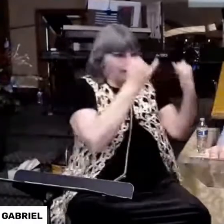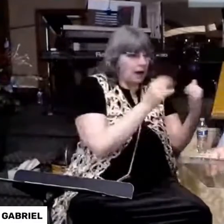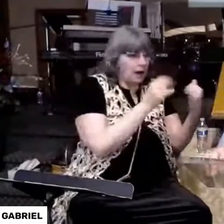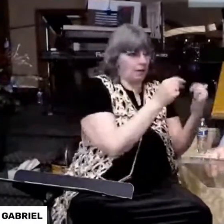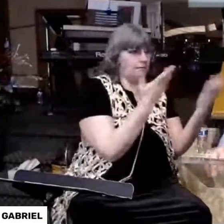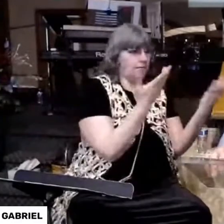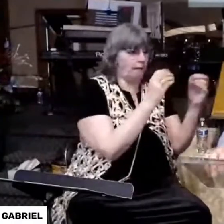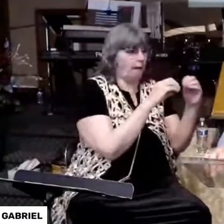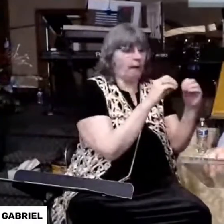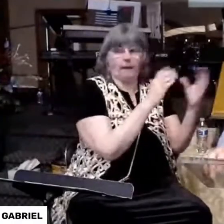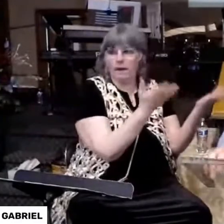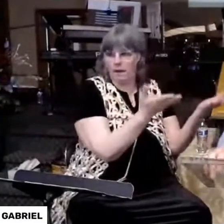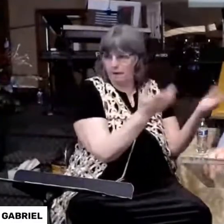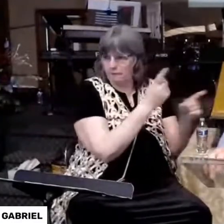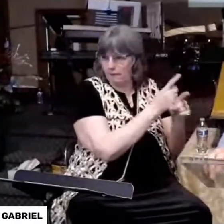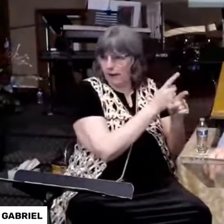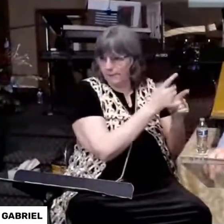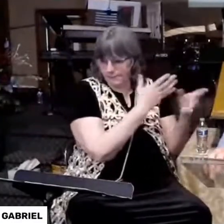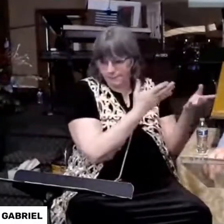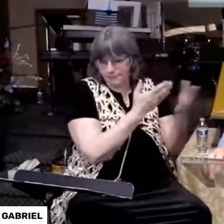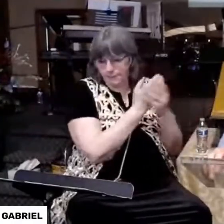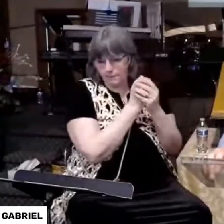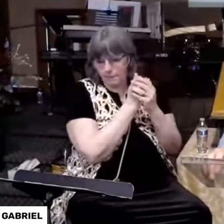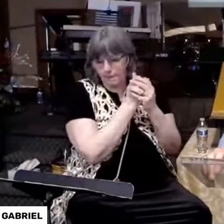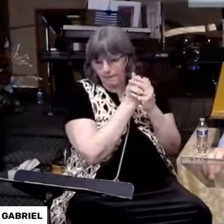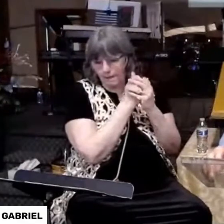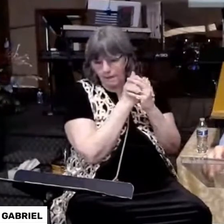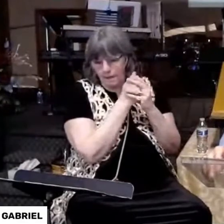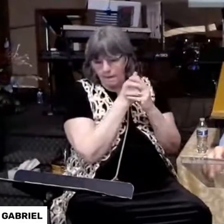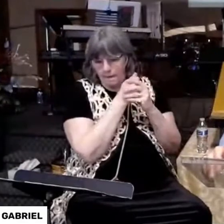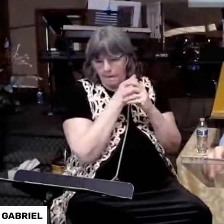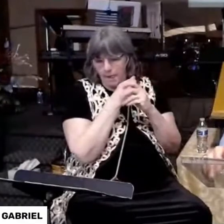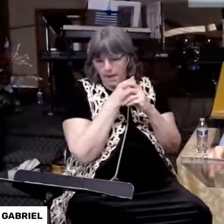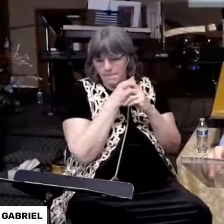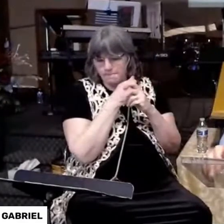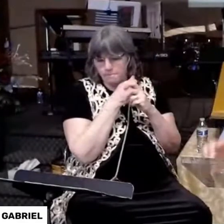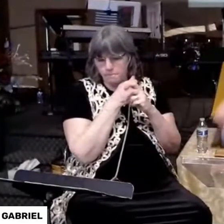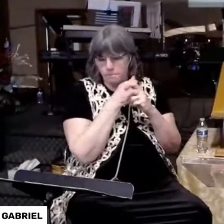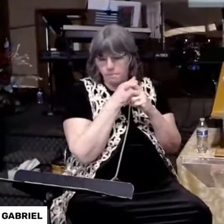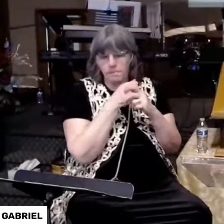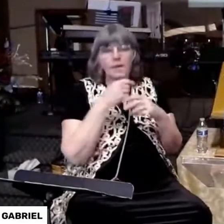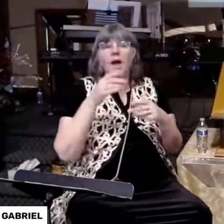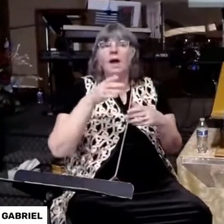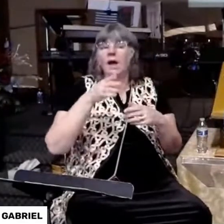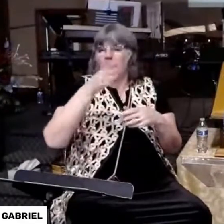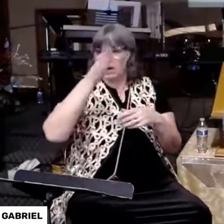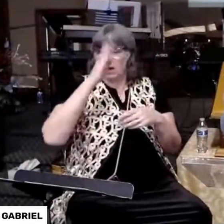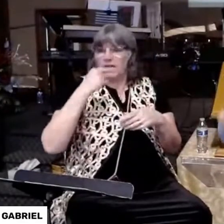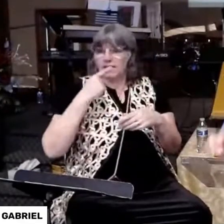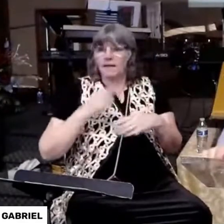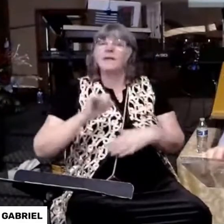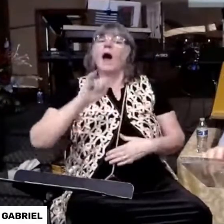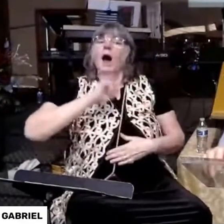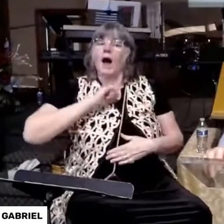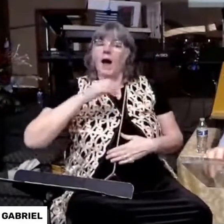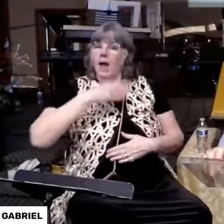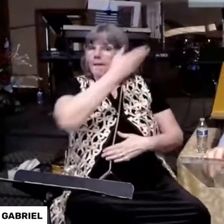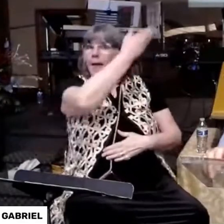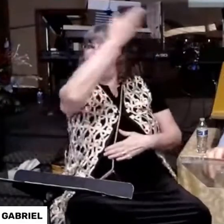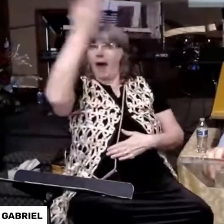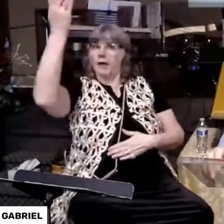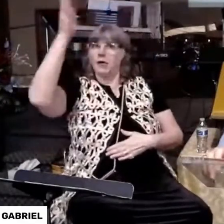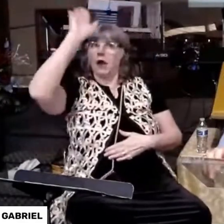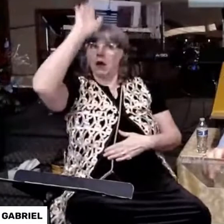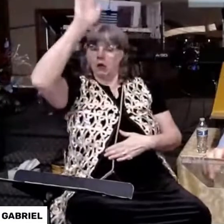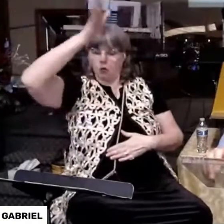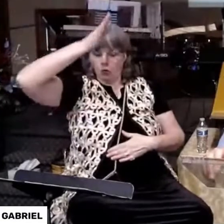sees their tears. That's what he teaches them. You know, he says, I am Adonai, your God, who brought you out of